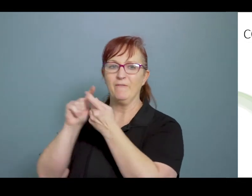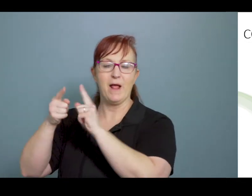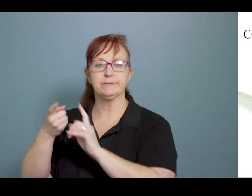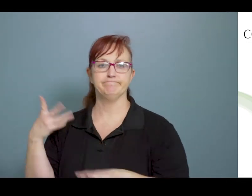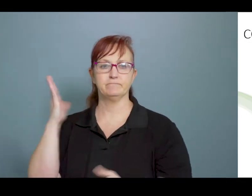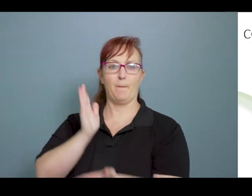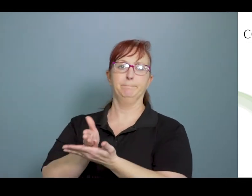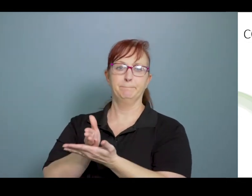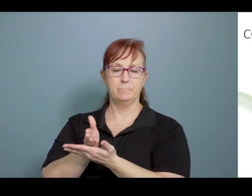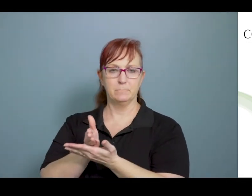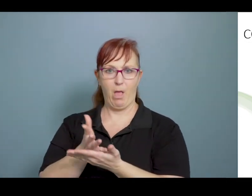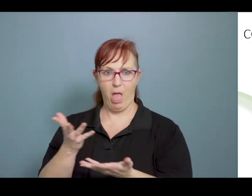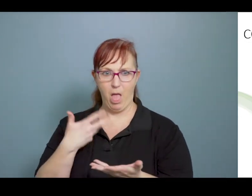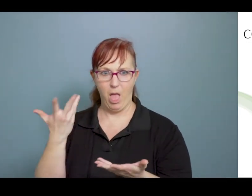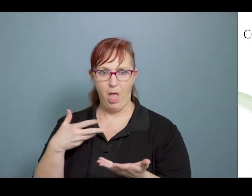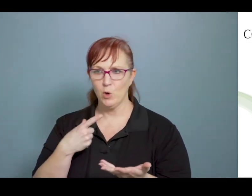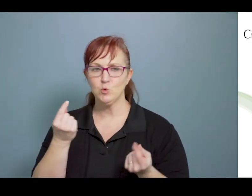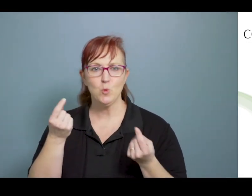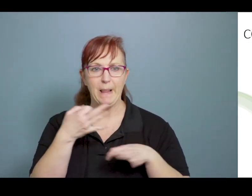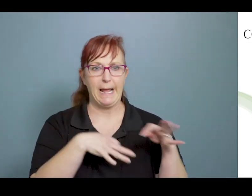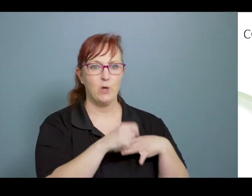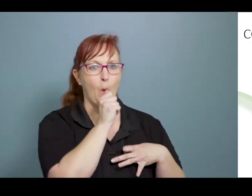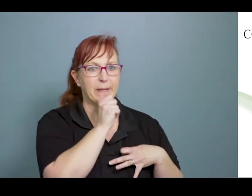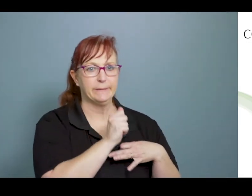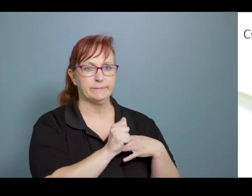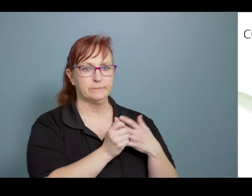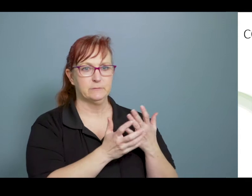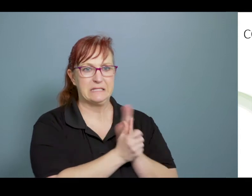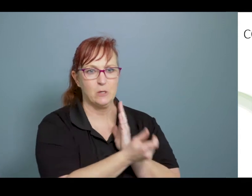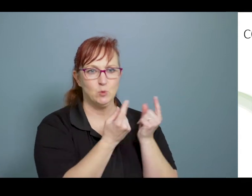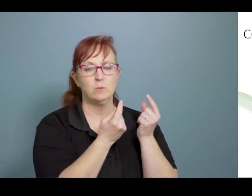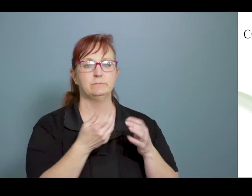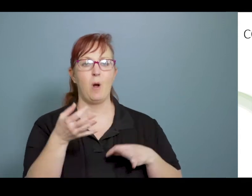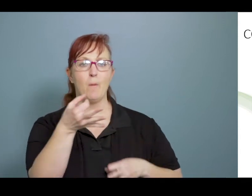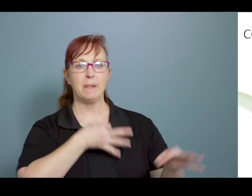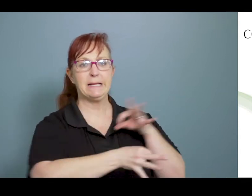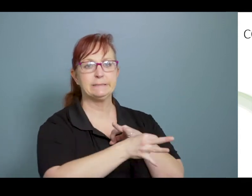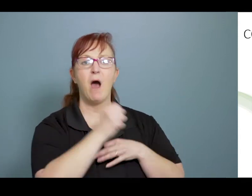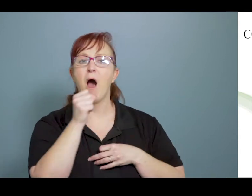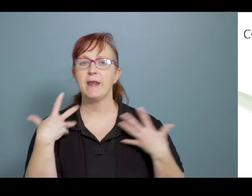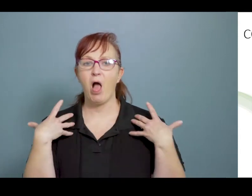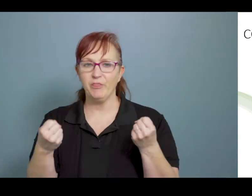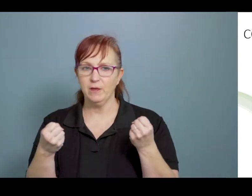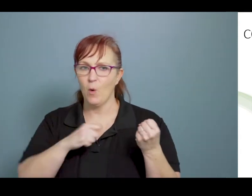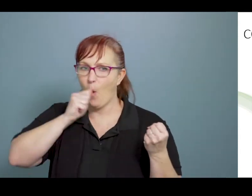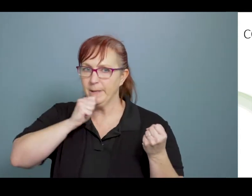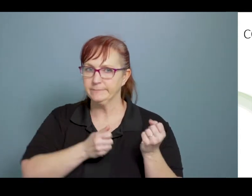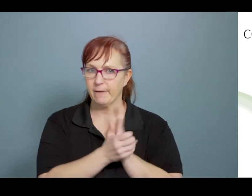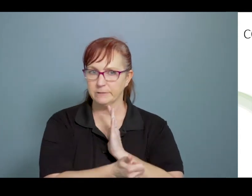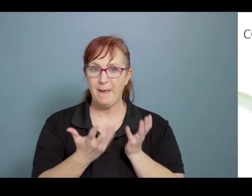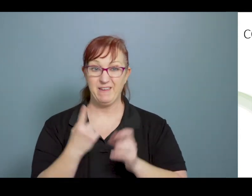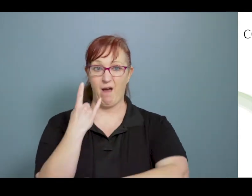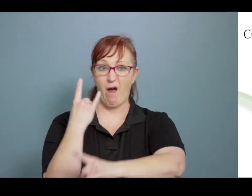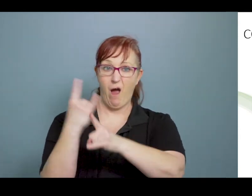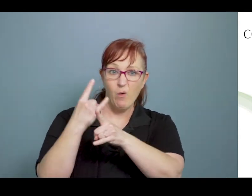those coping skills often are unhealthy coping skills. So might be alcohol or substance use, might